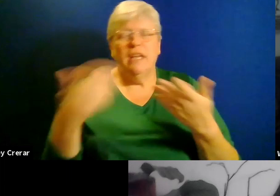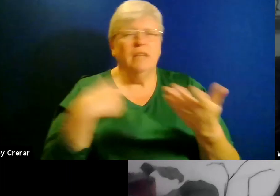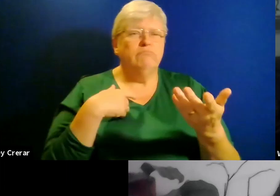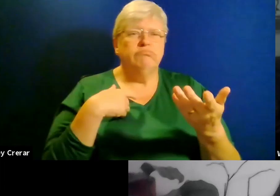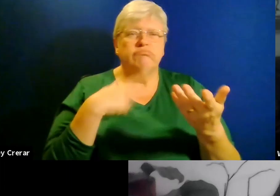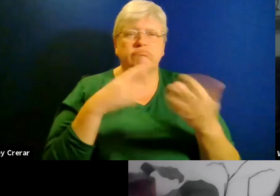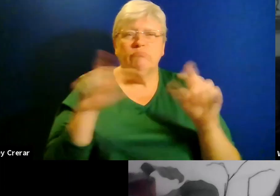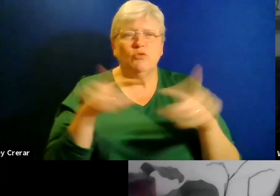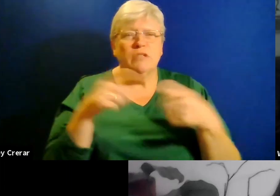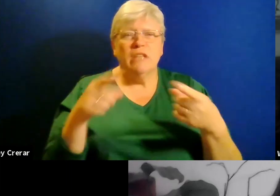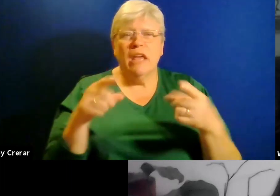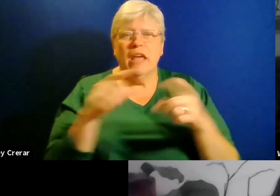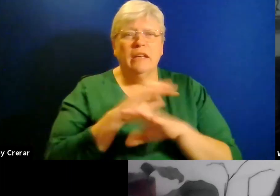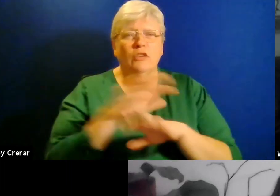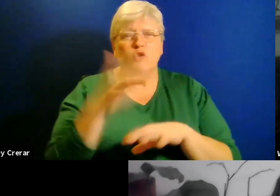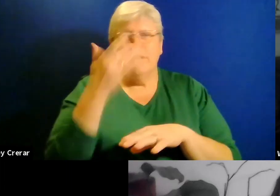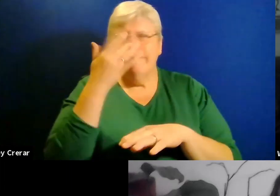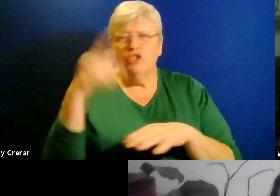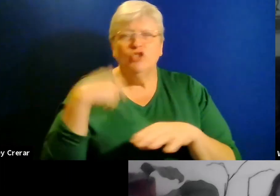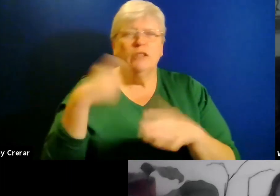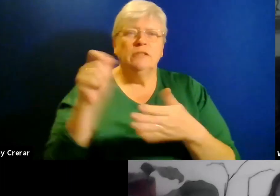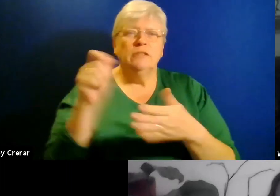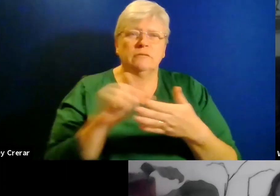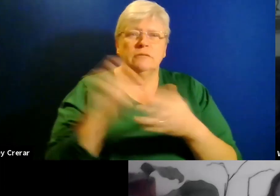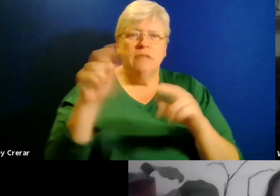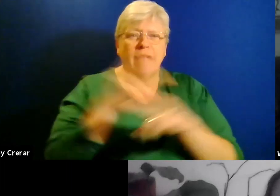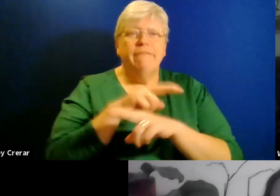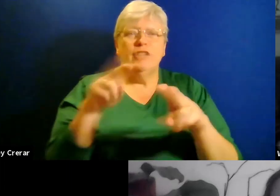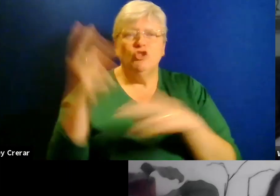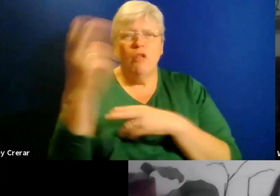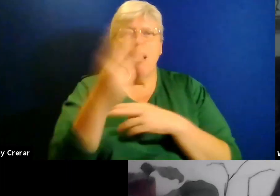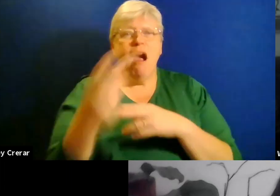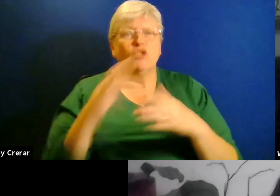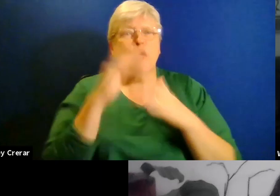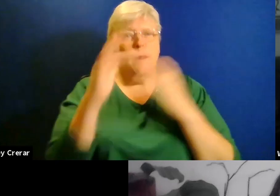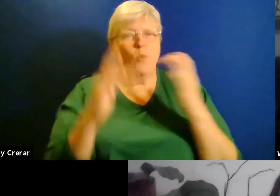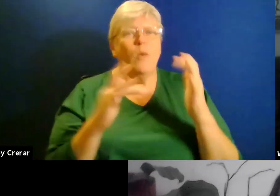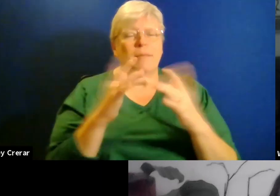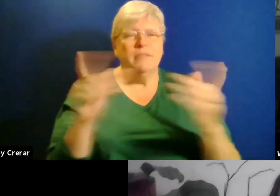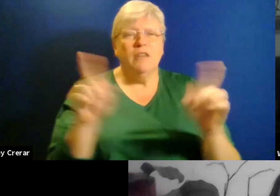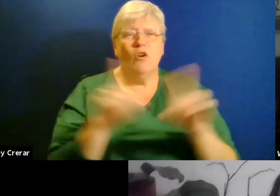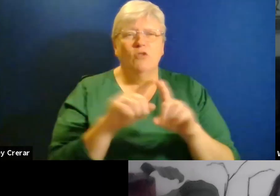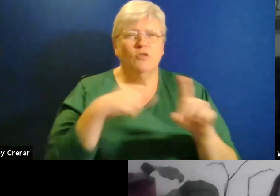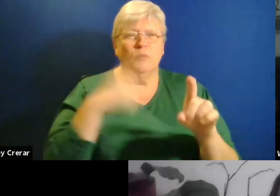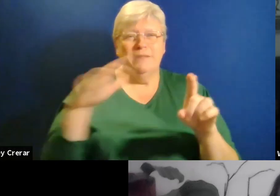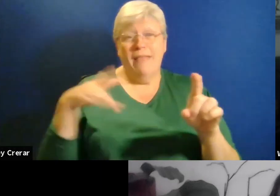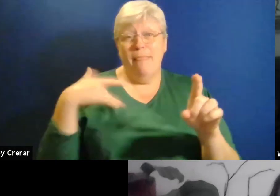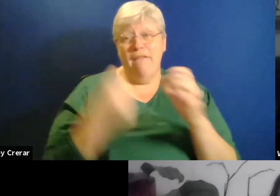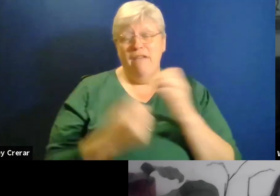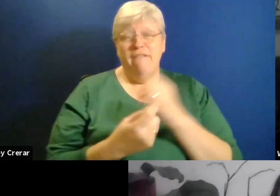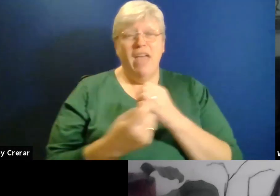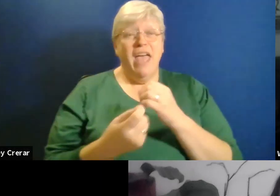pieces, and visual arts on our website, as well as putting on live events and